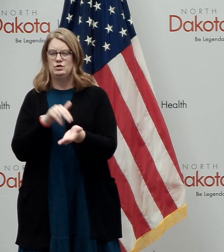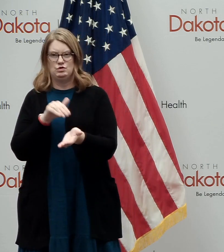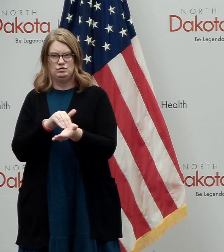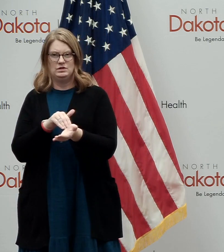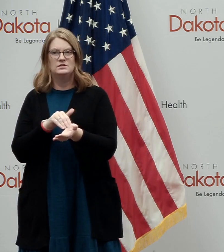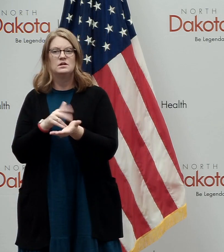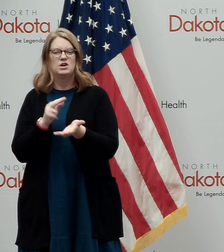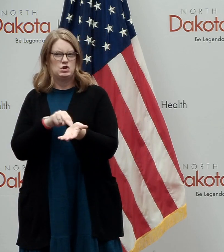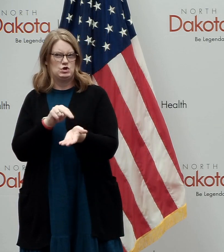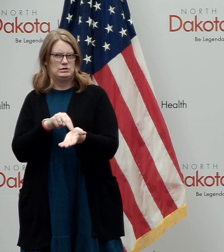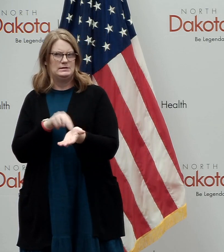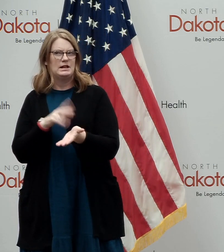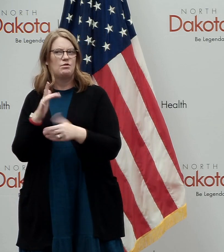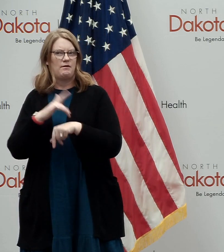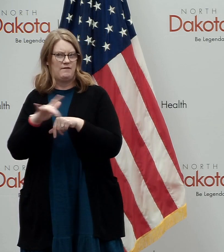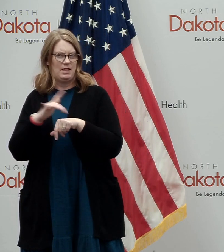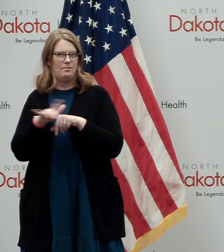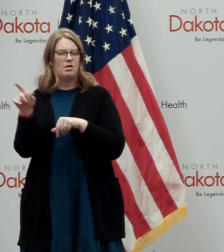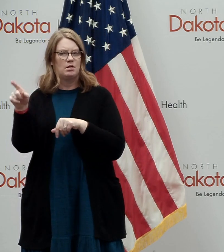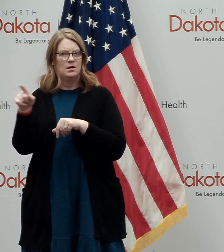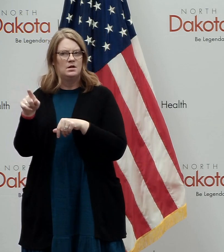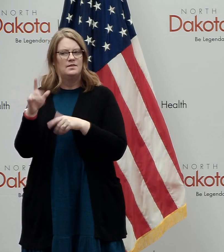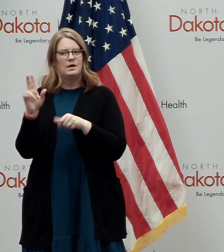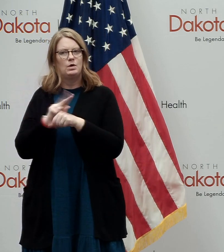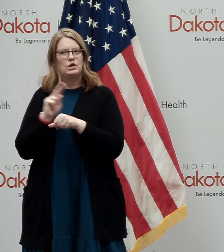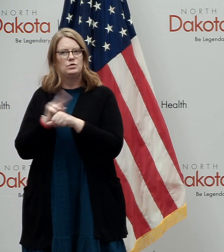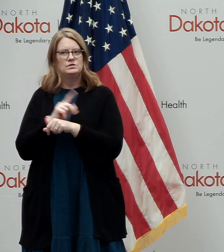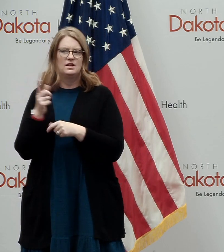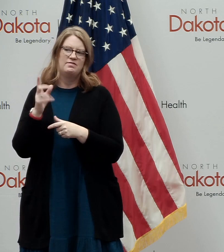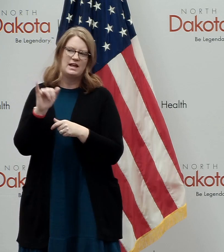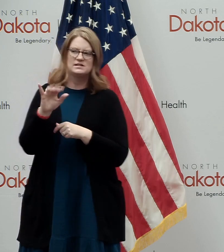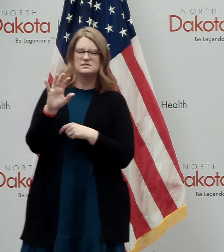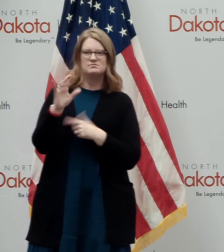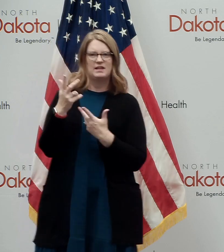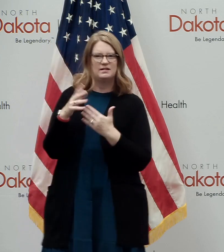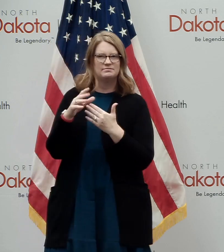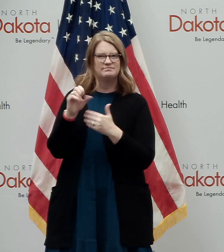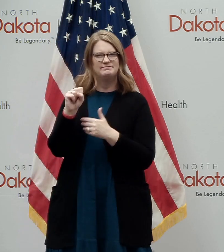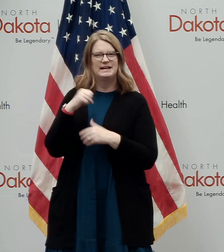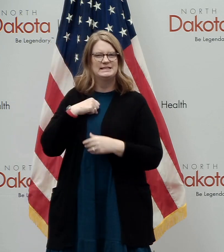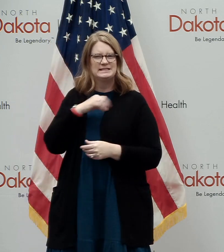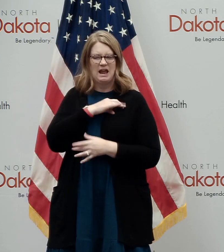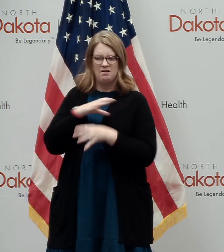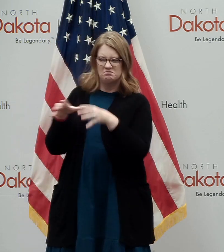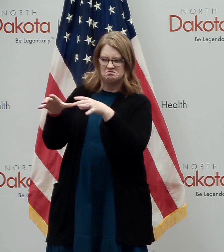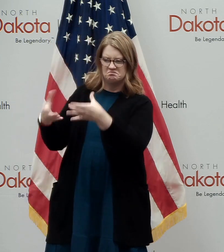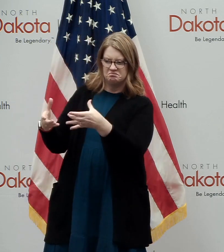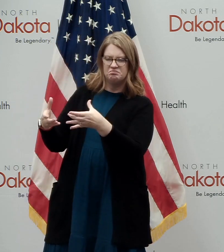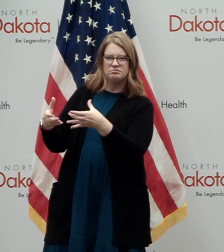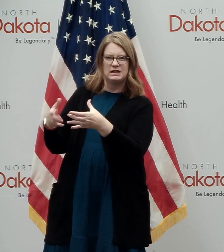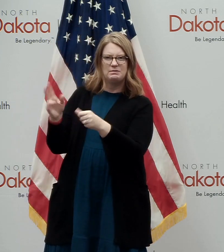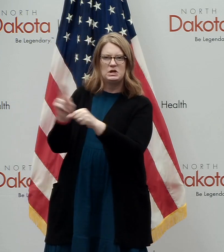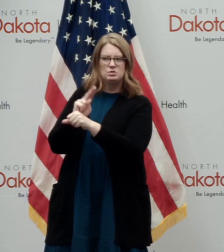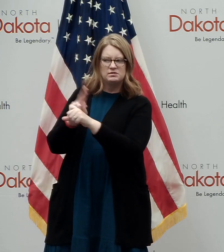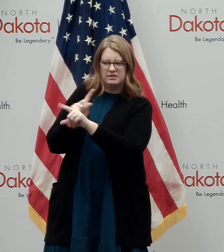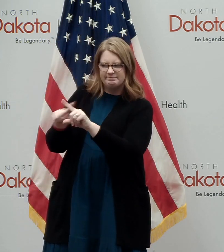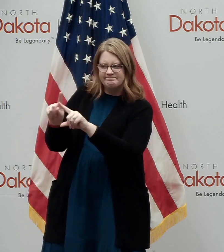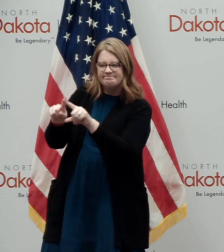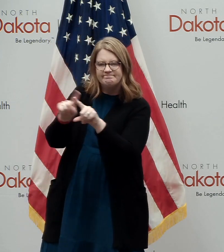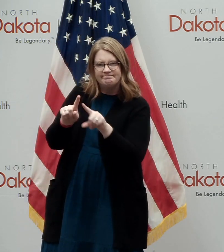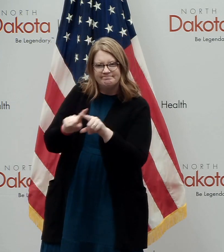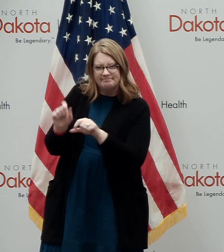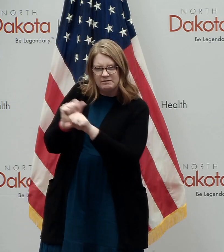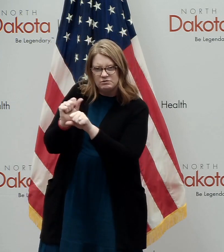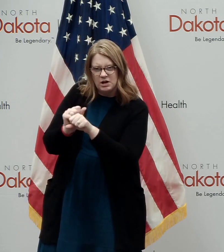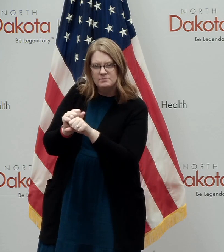available in its Department of Operations, which is a flex staff, which we've been using during this pandemic,